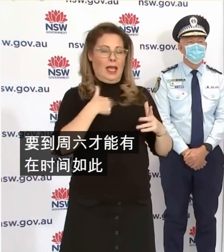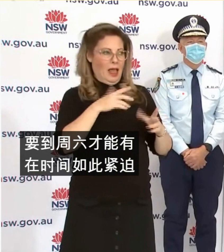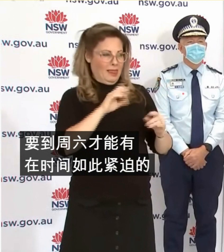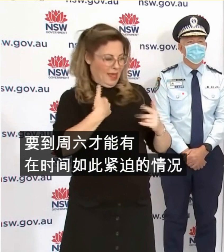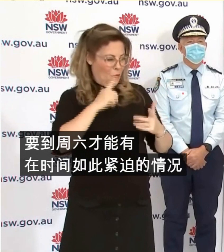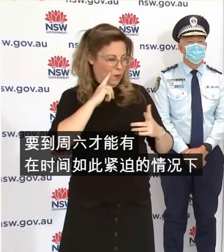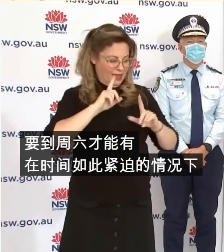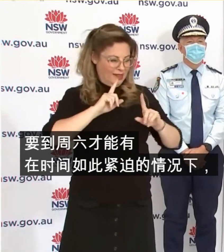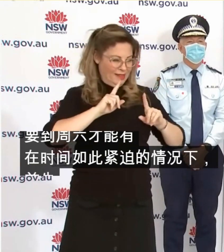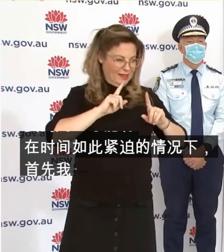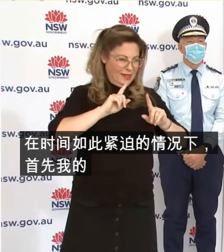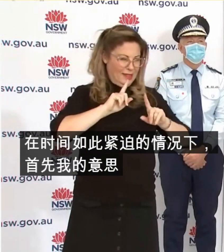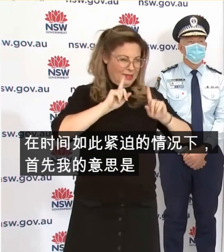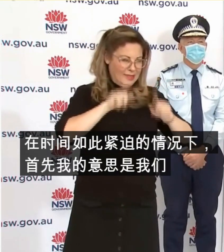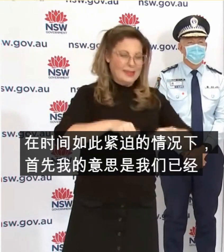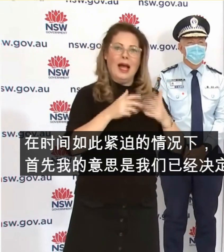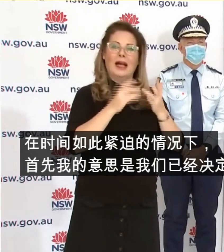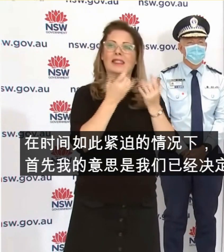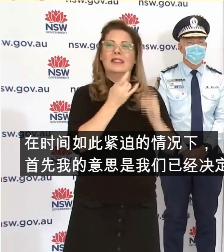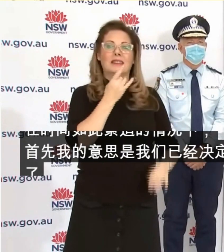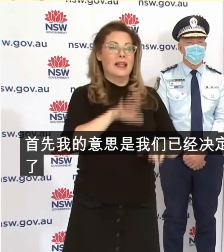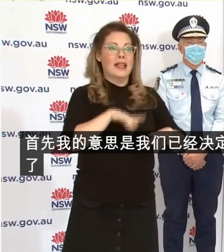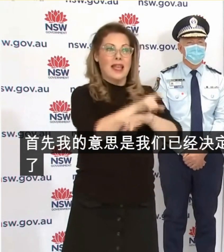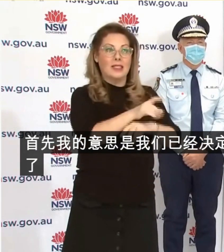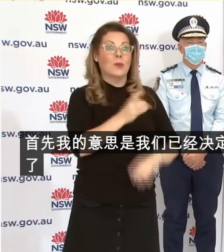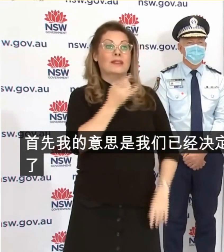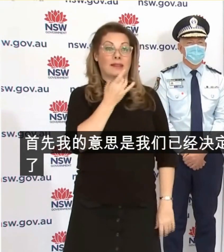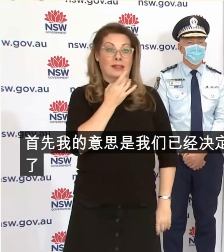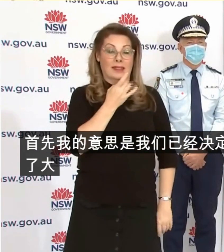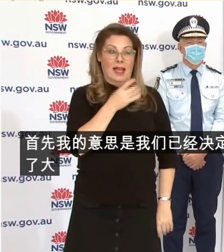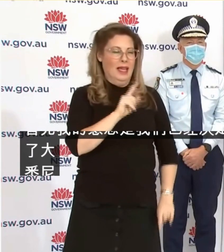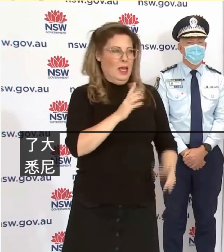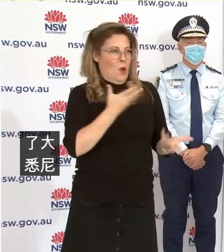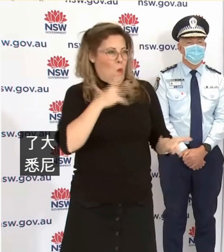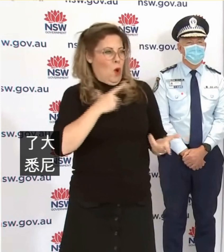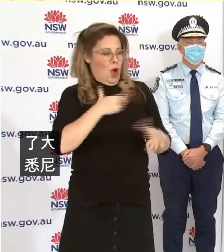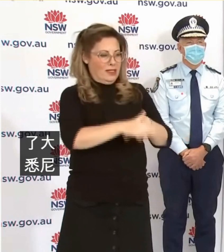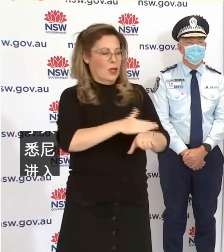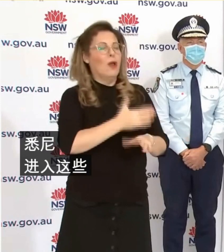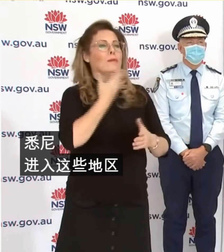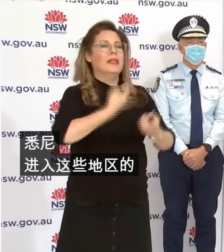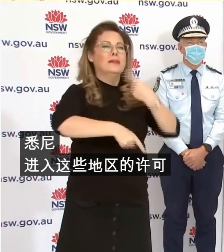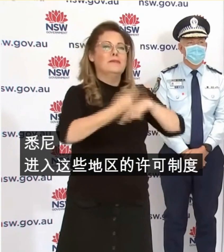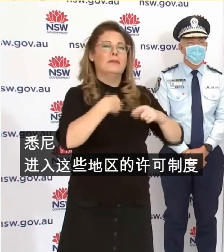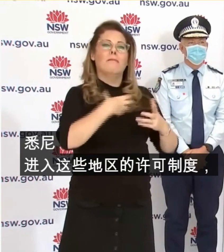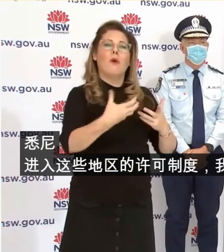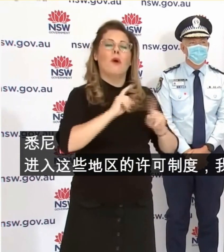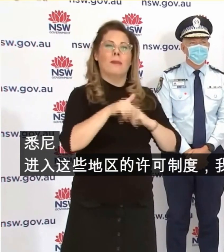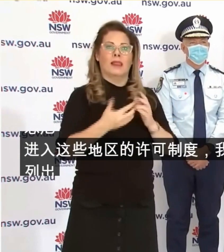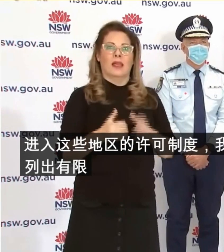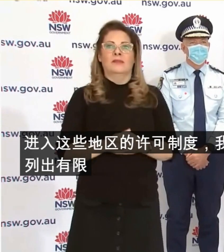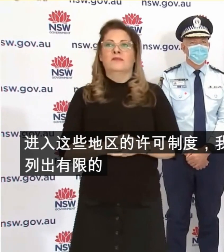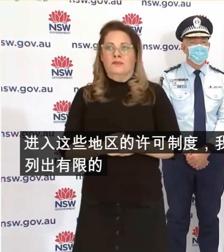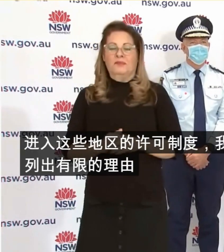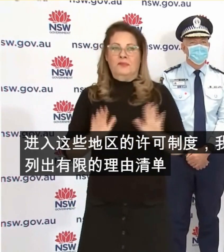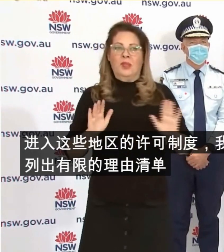that in place when time is so critical? Well, firstly, we've made a decision about a permit system for the Greater Sydney for access to the regions, and